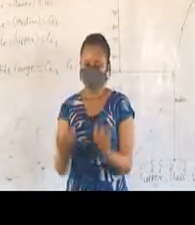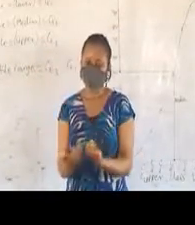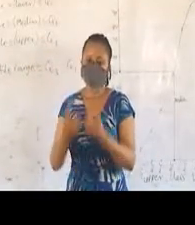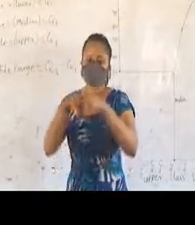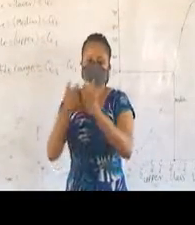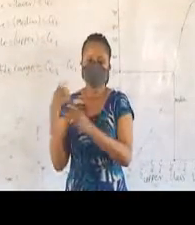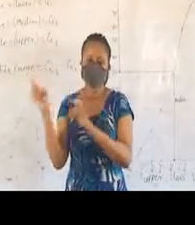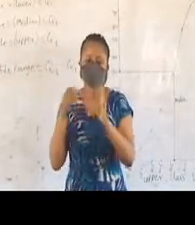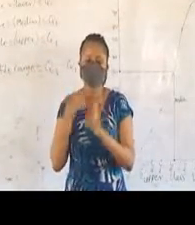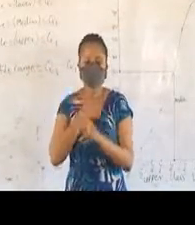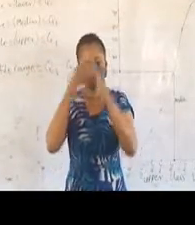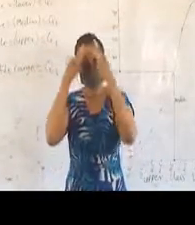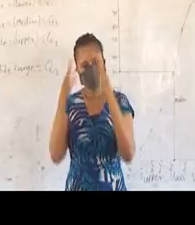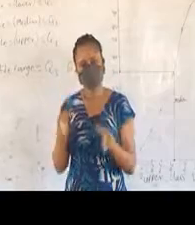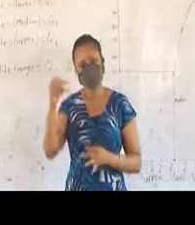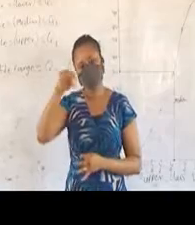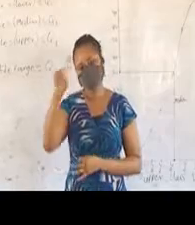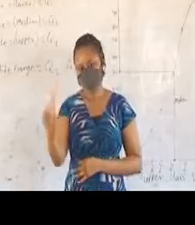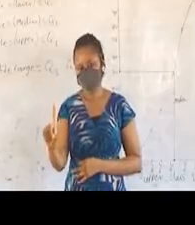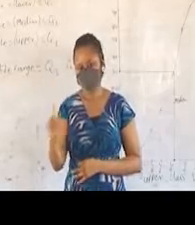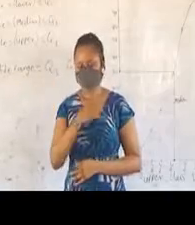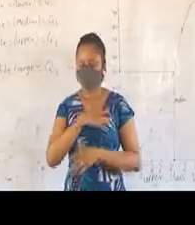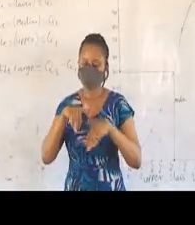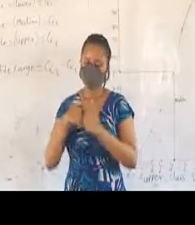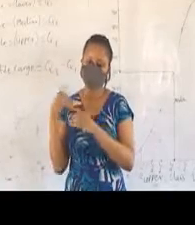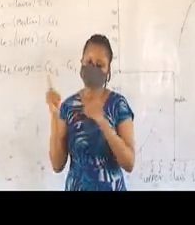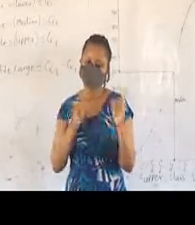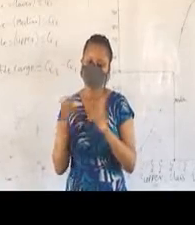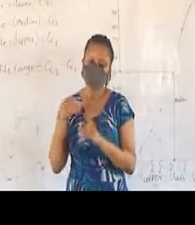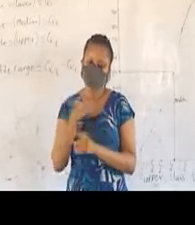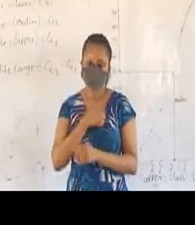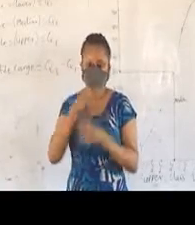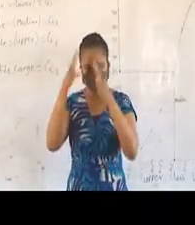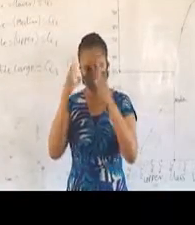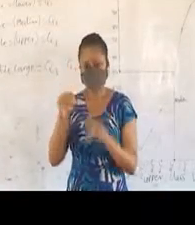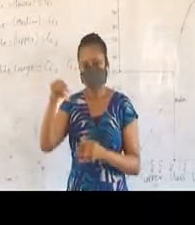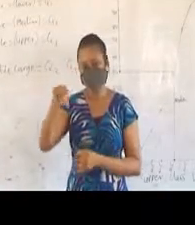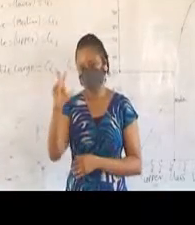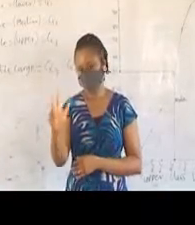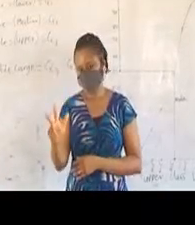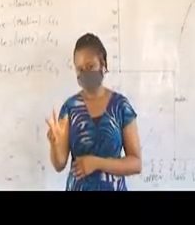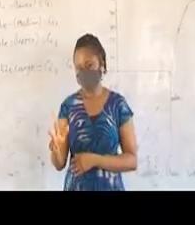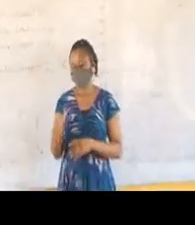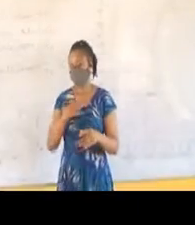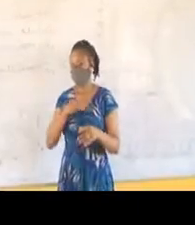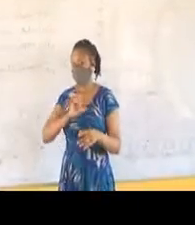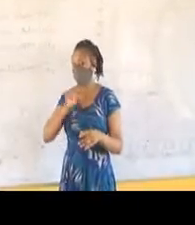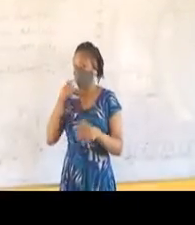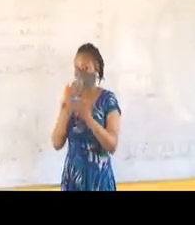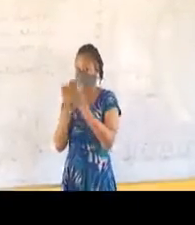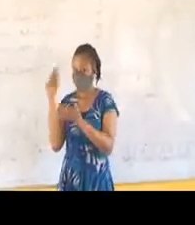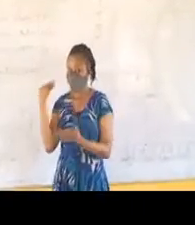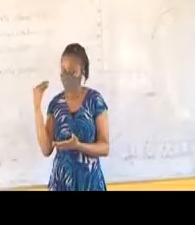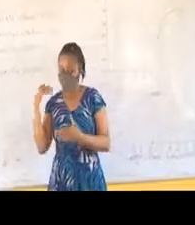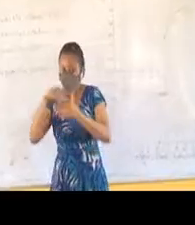determine Q1? And how do we determine Q3? Like I said in the case of a median, we